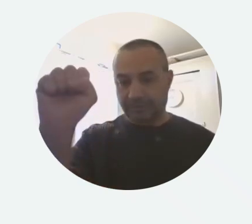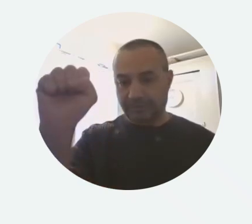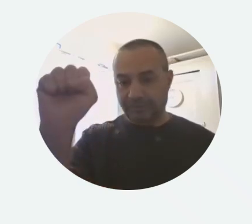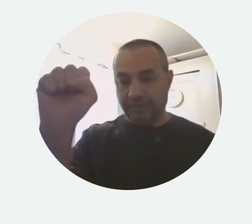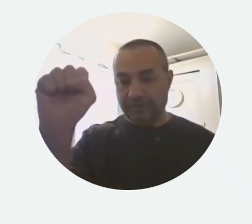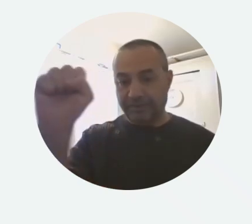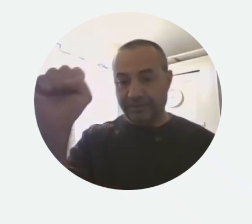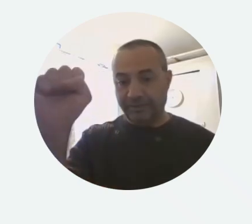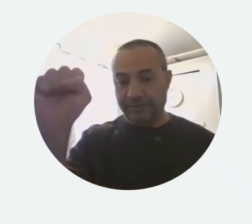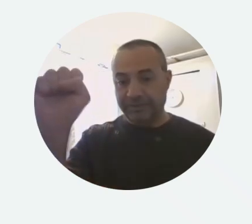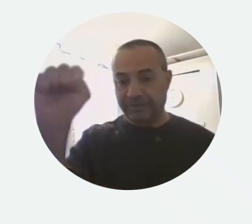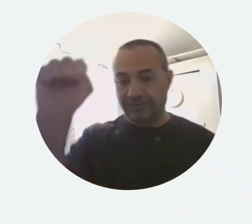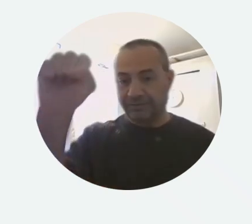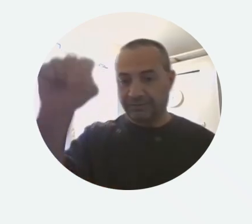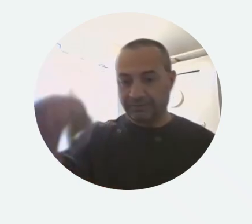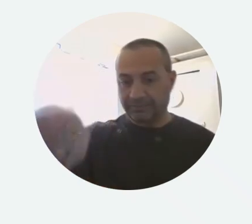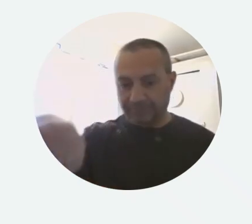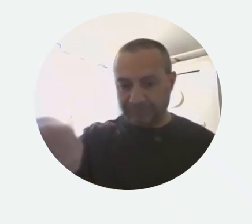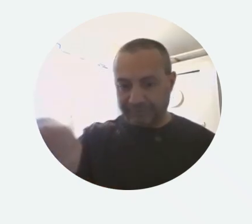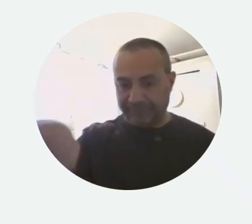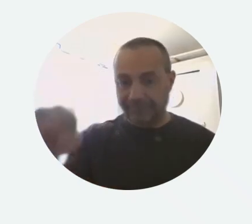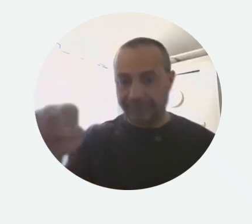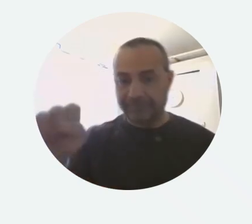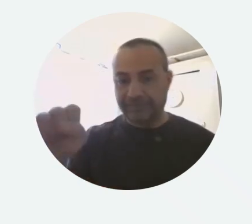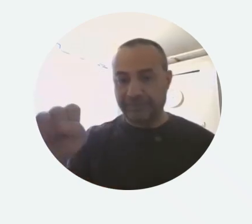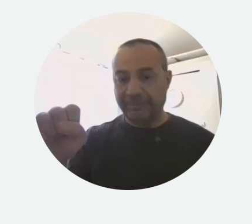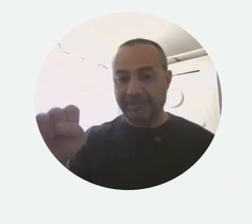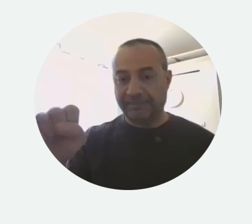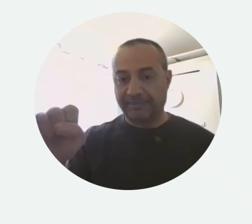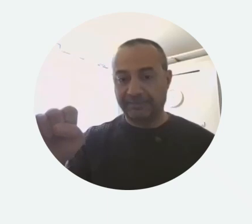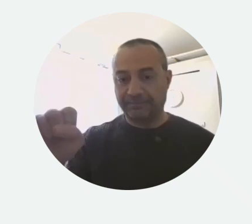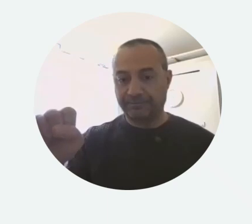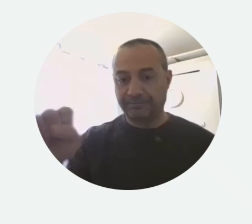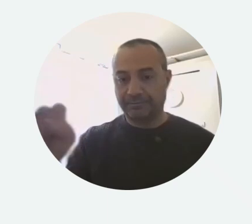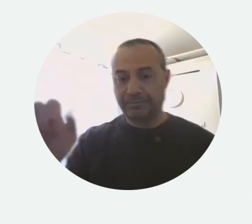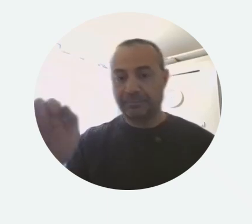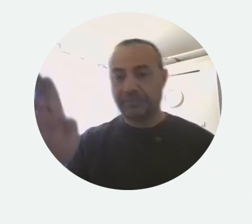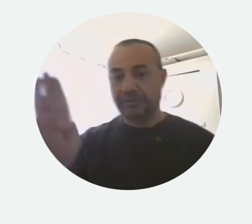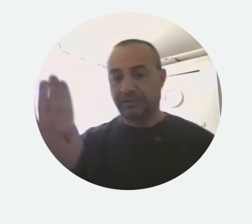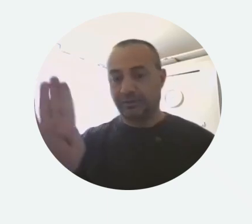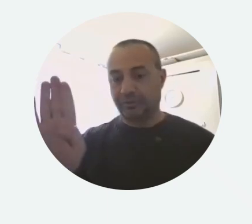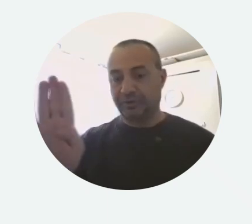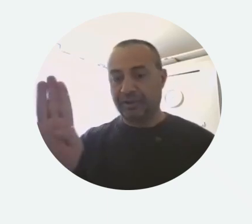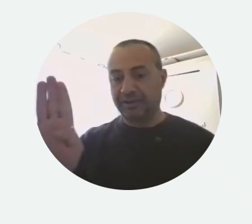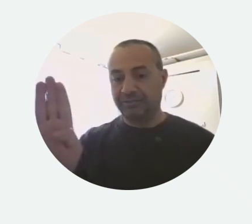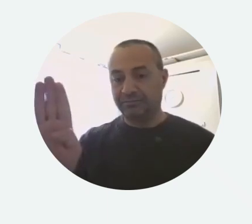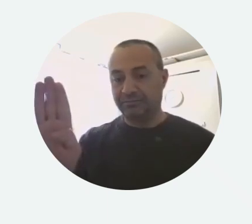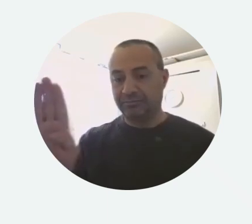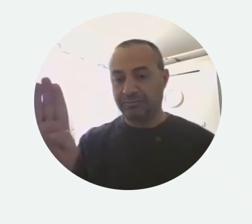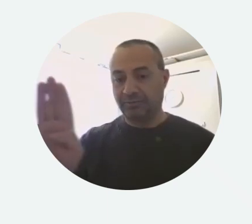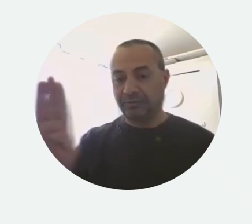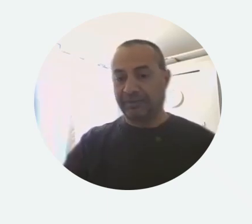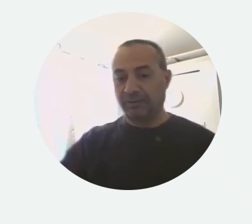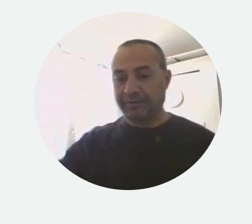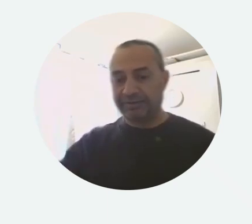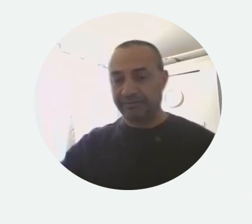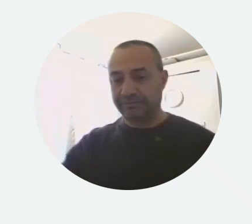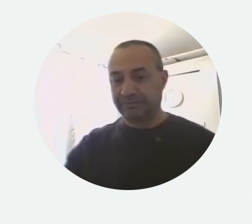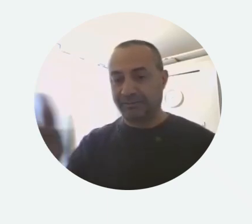Close your hand, make a fist, go like this. That means yes. Open your hand, go sideways. That means